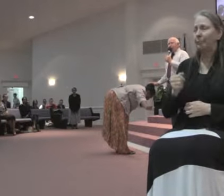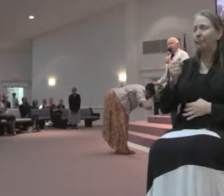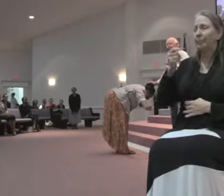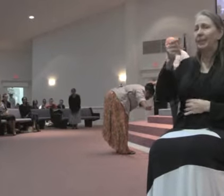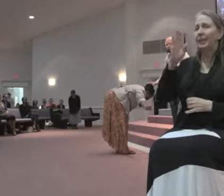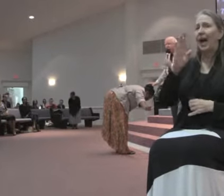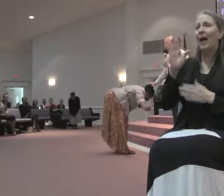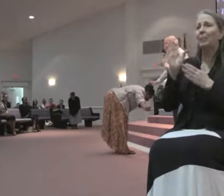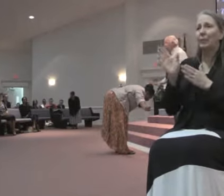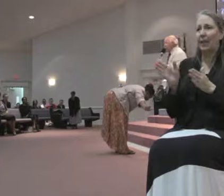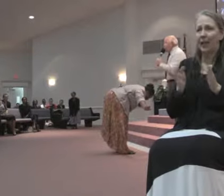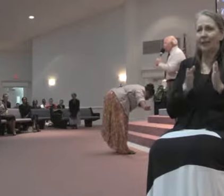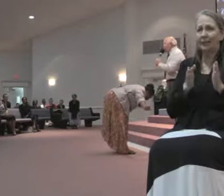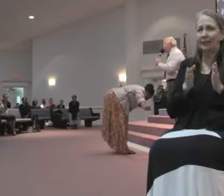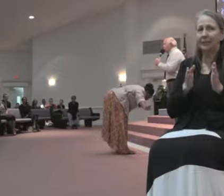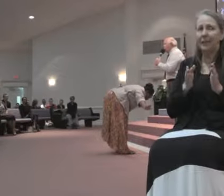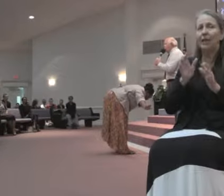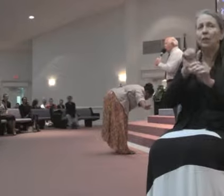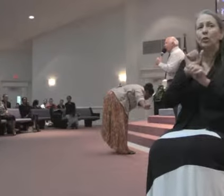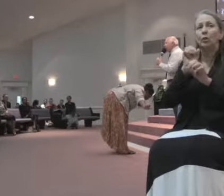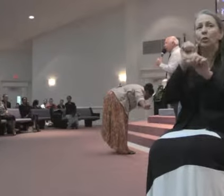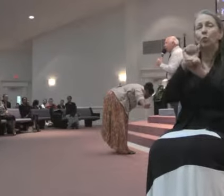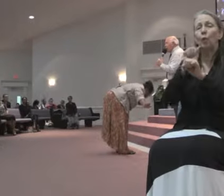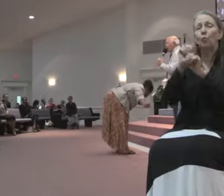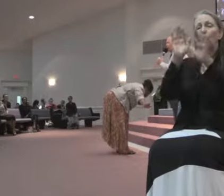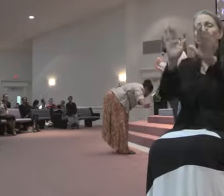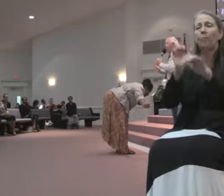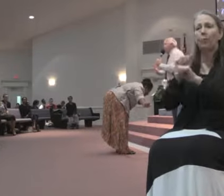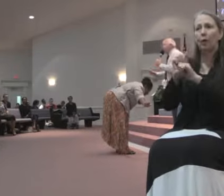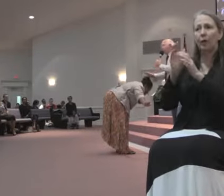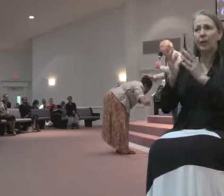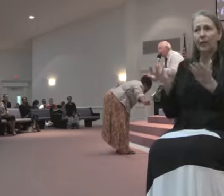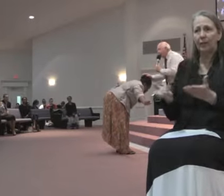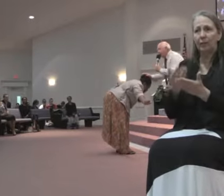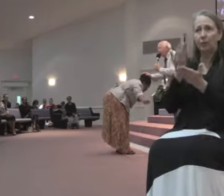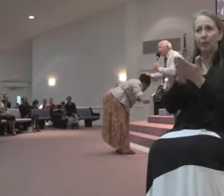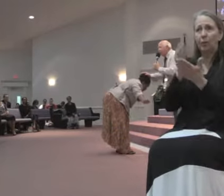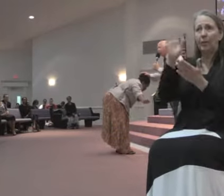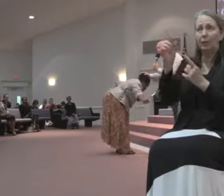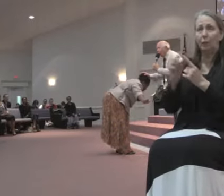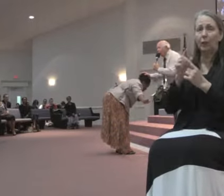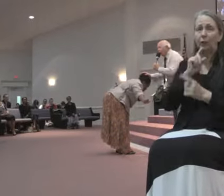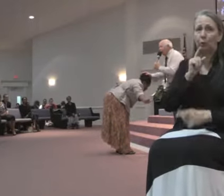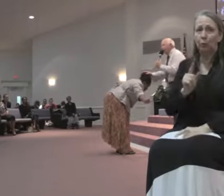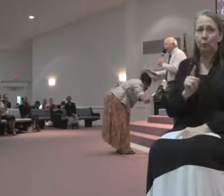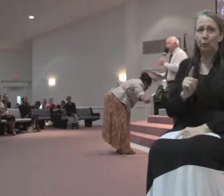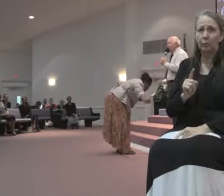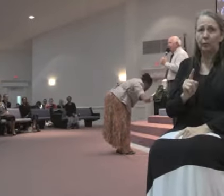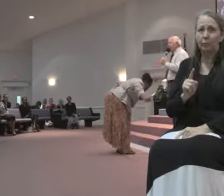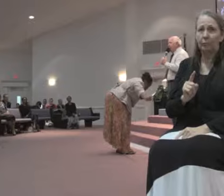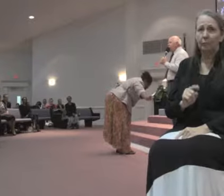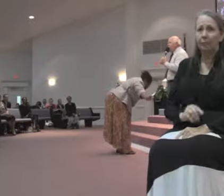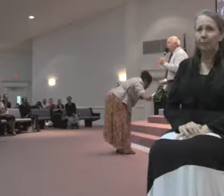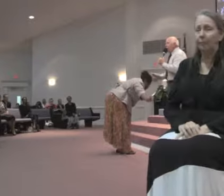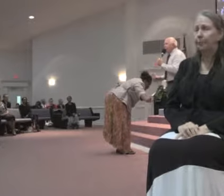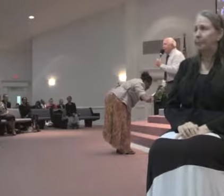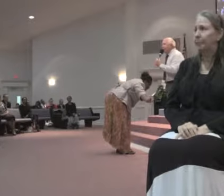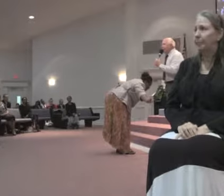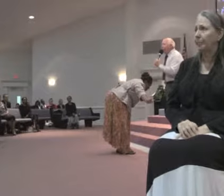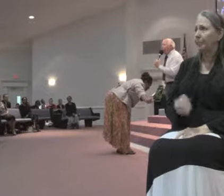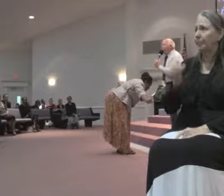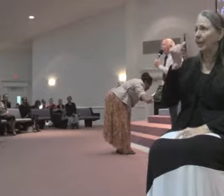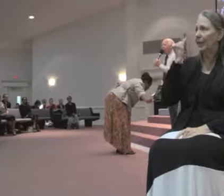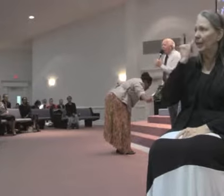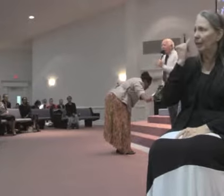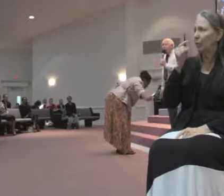God intends to work miracles, signs, and wonders to confirm his word. If you